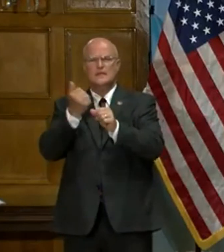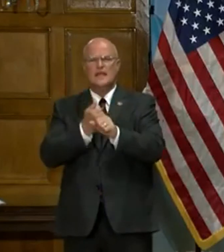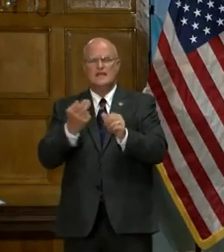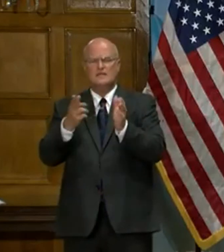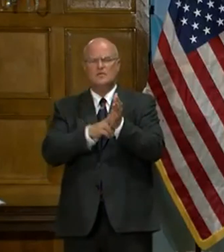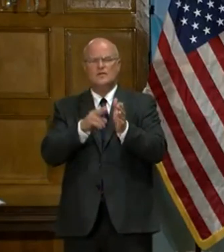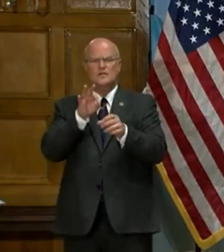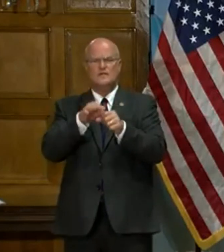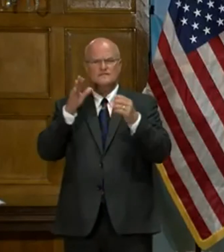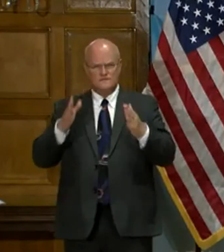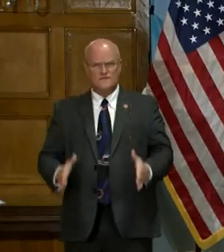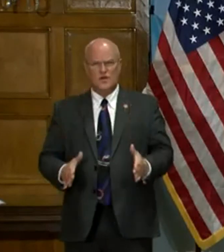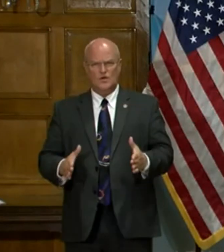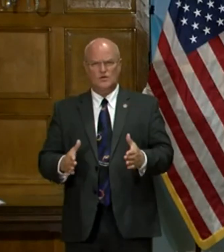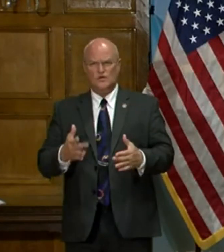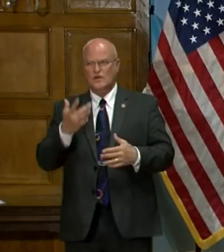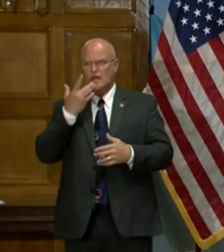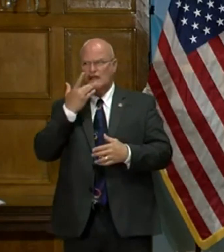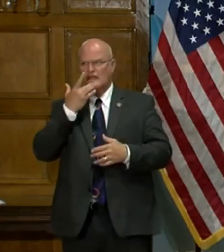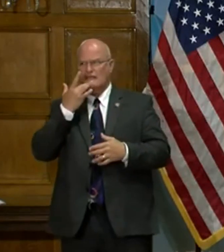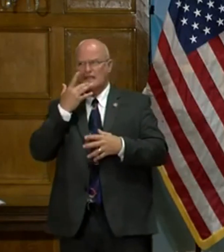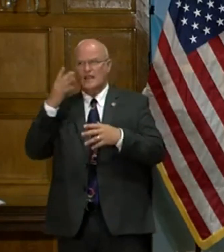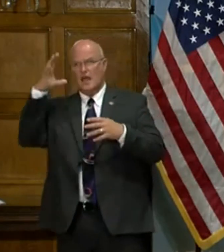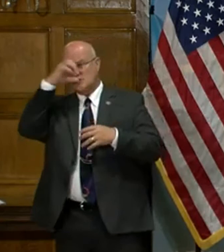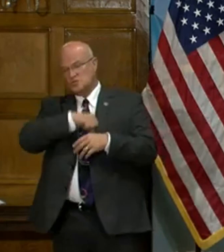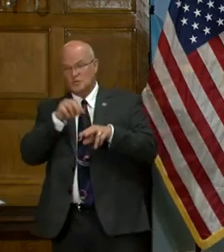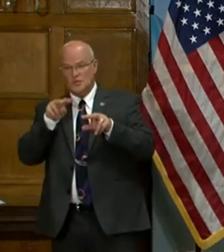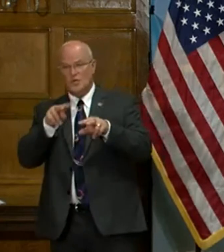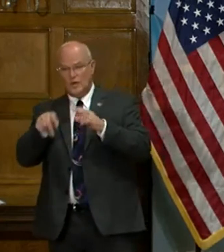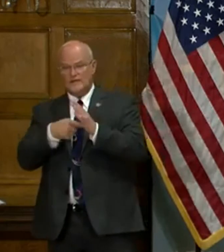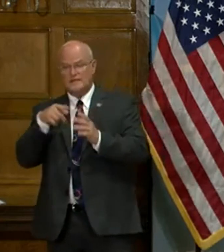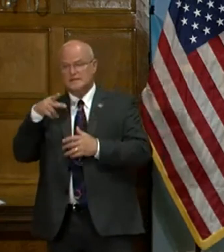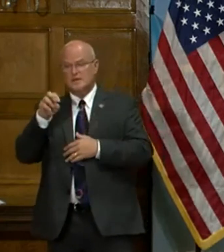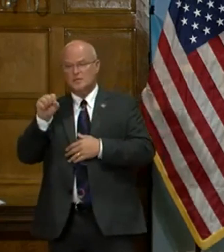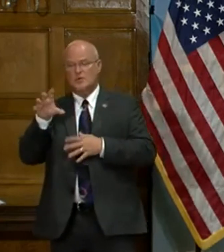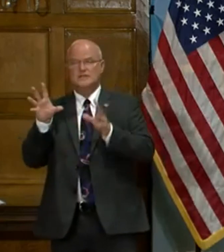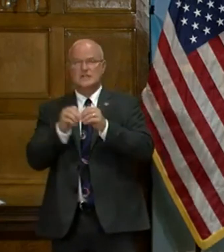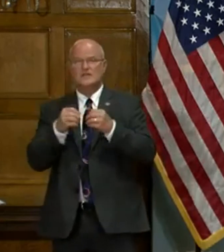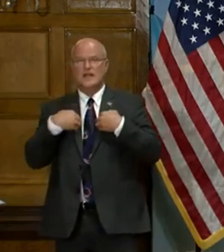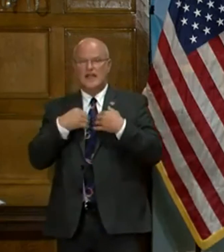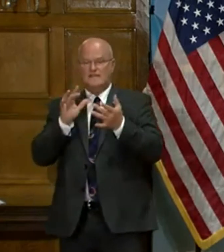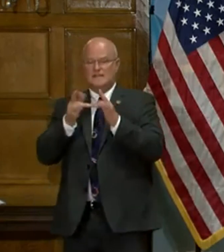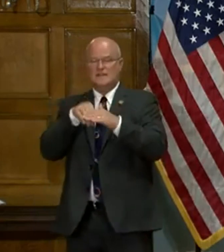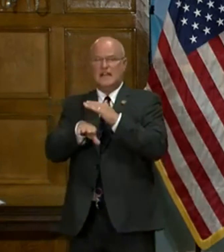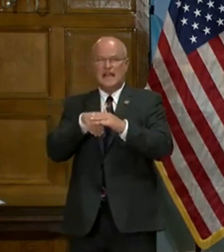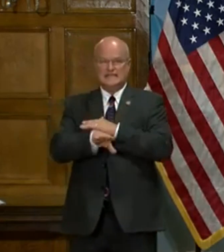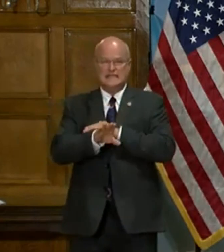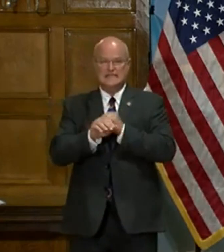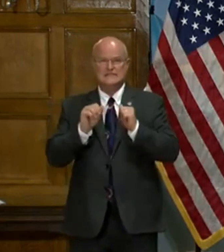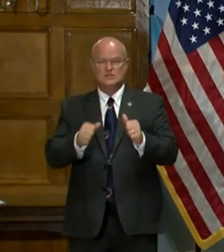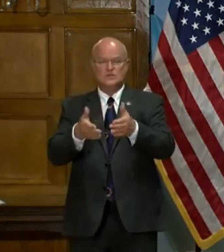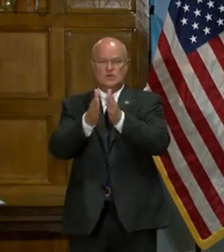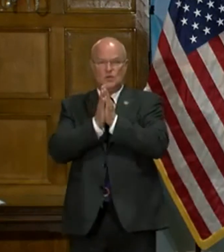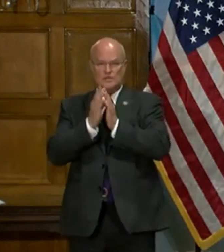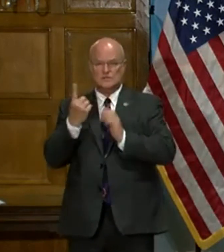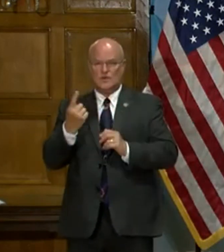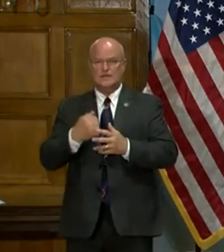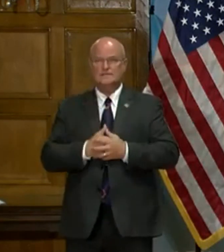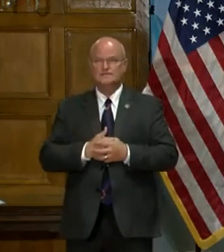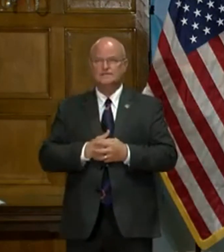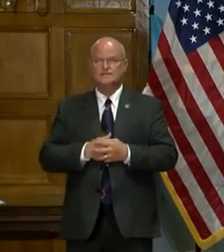every registered voter rather than assume that they're watching this press conference or even have internet access to be able to request a